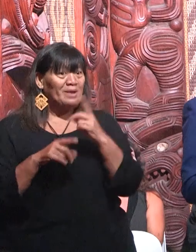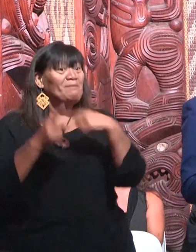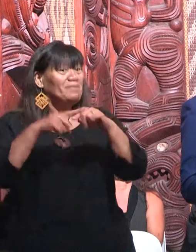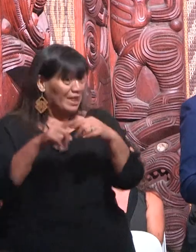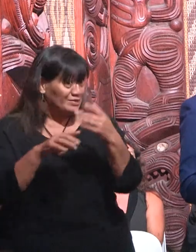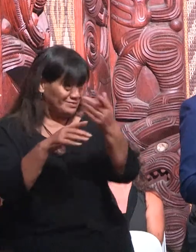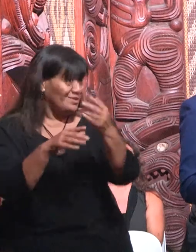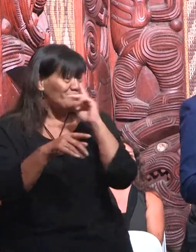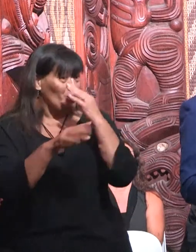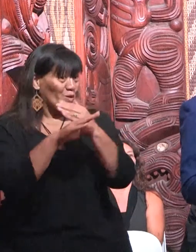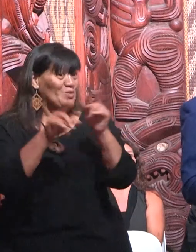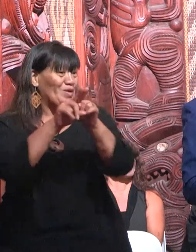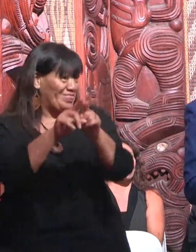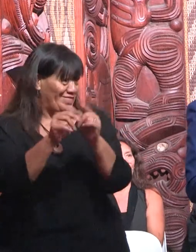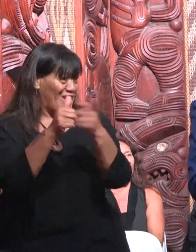Andrew's working with.